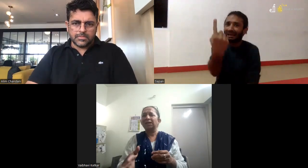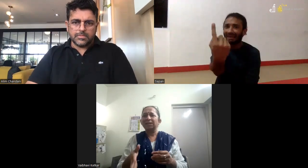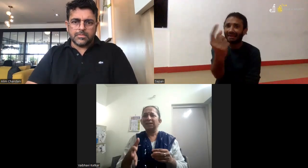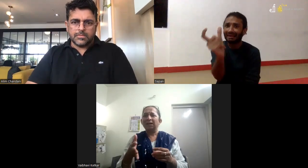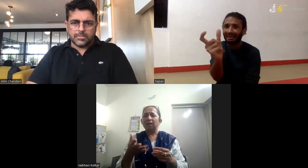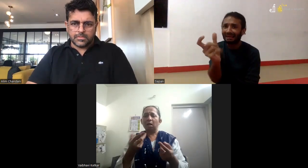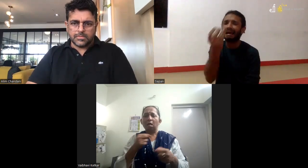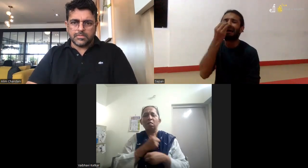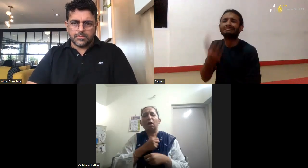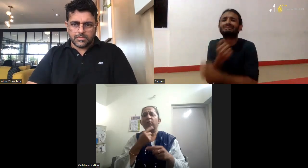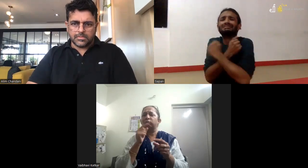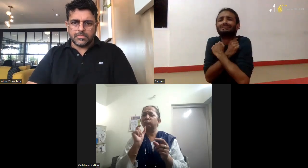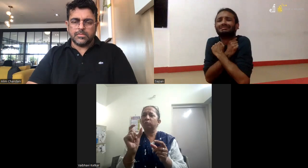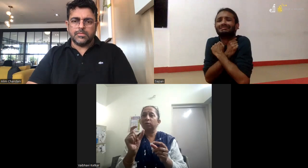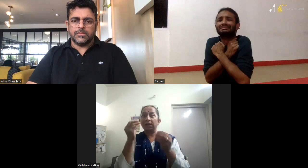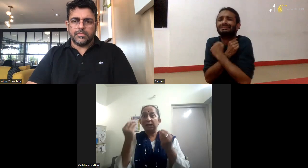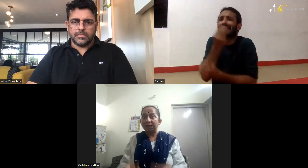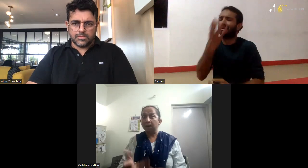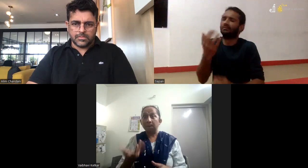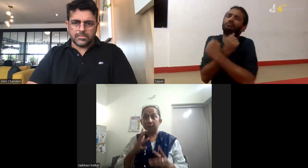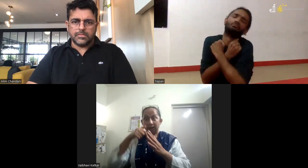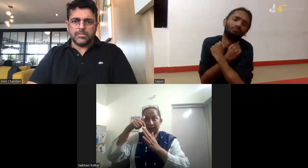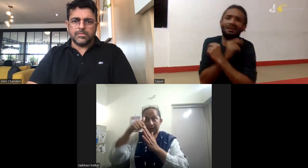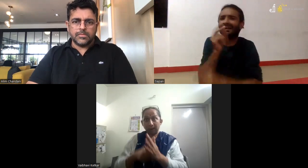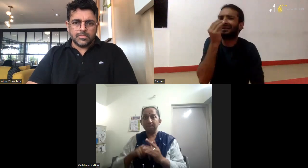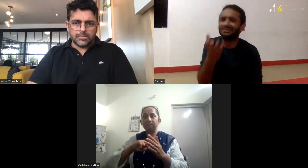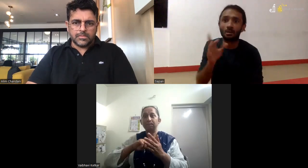together, like as a team